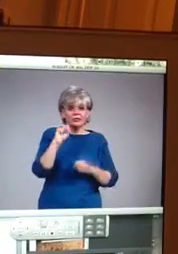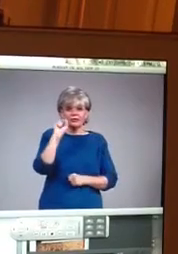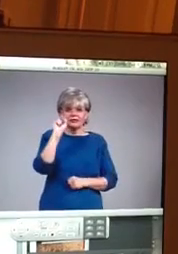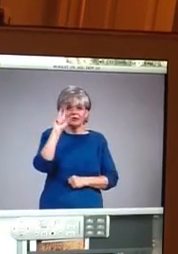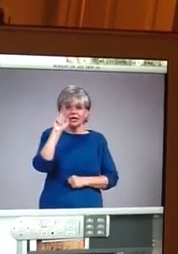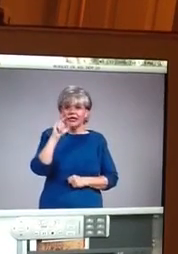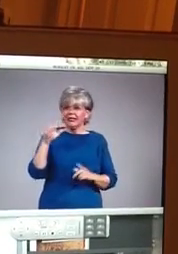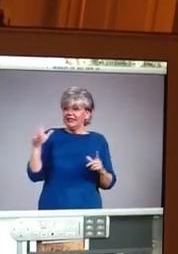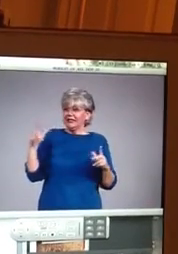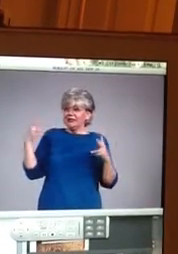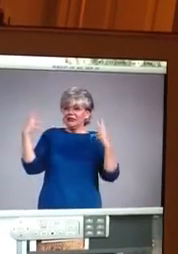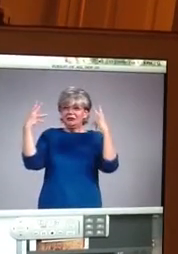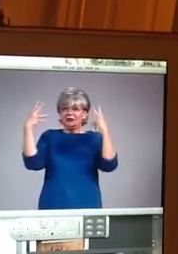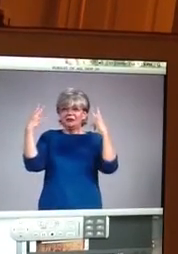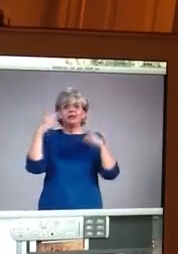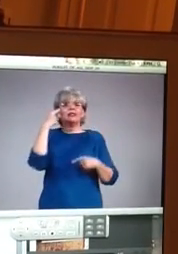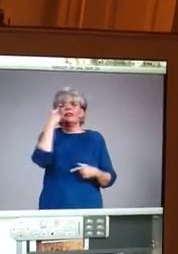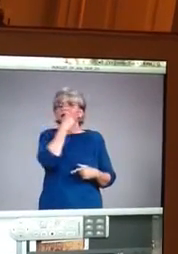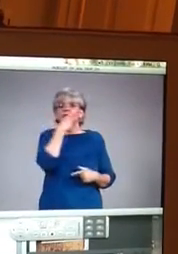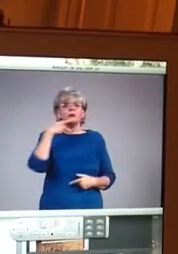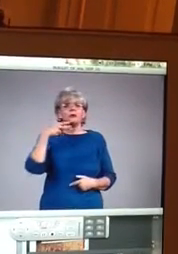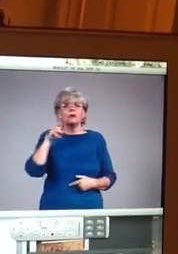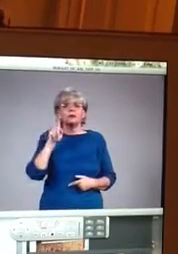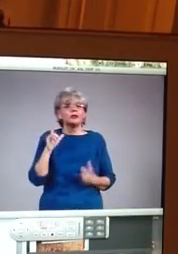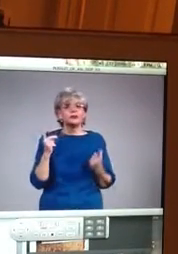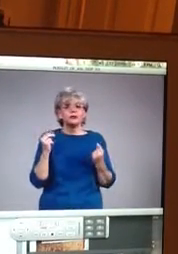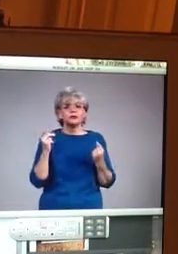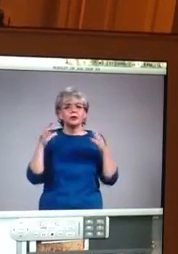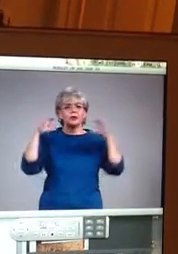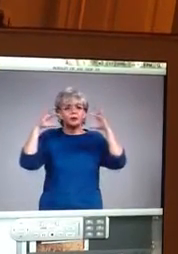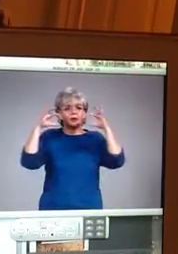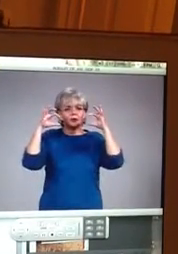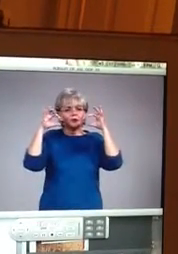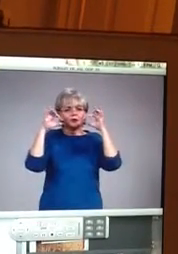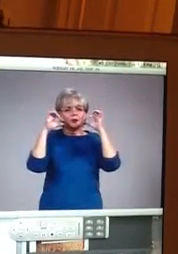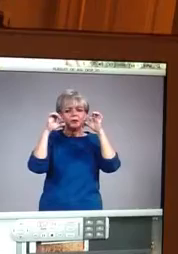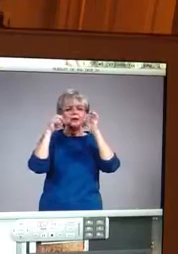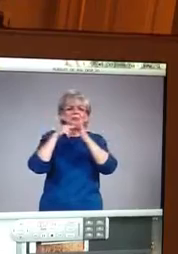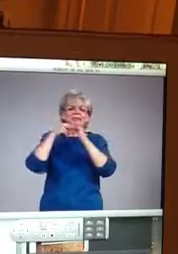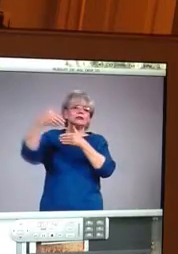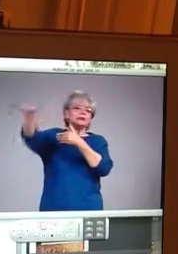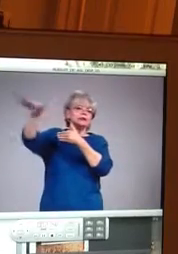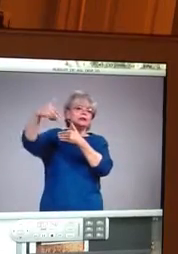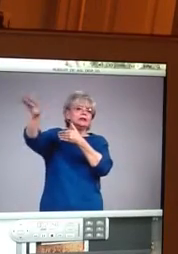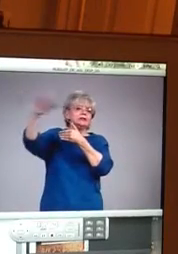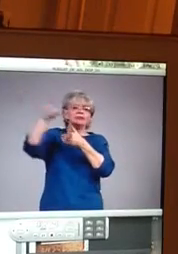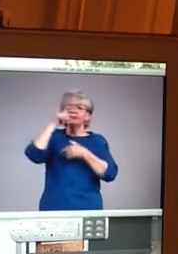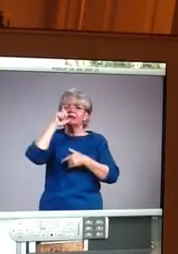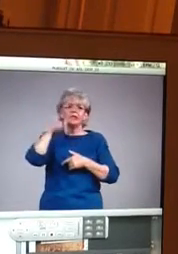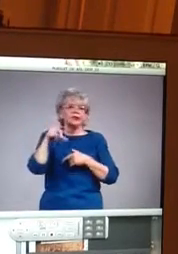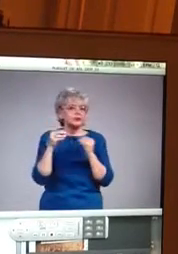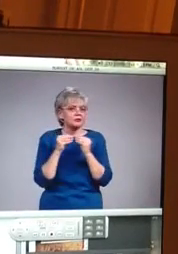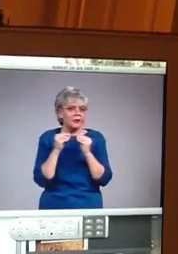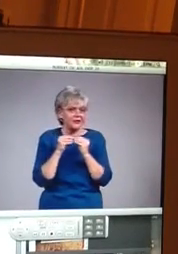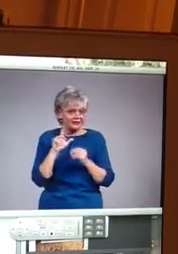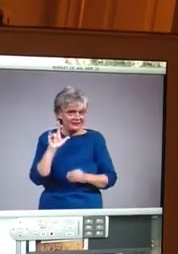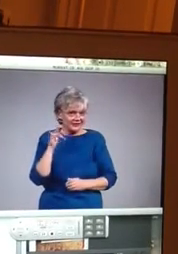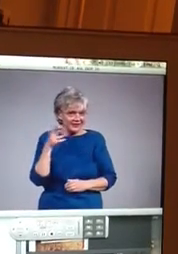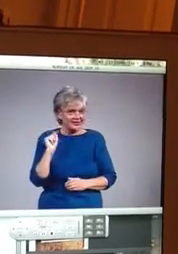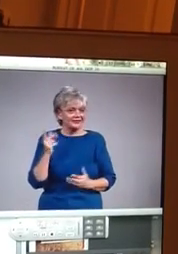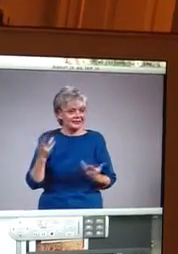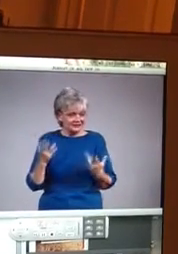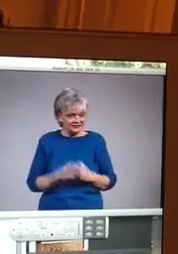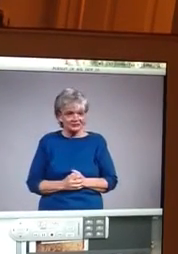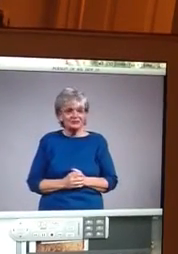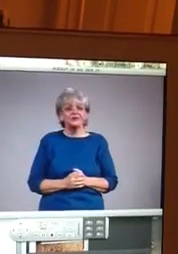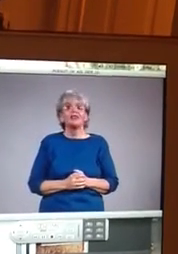in. But when you're outside, you're driving, the sun's in your eyes, what happens to your pupils? they